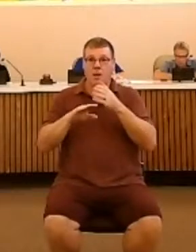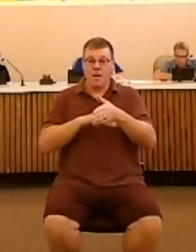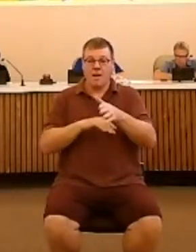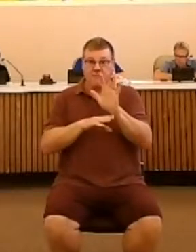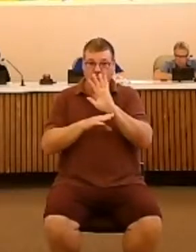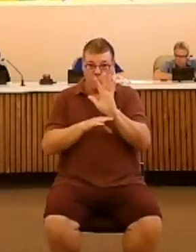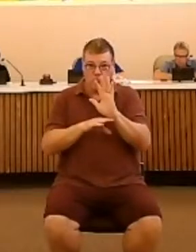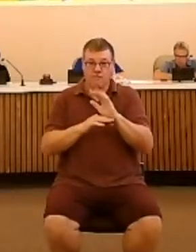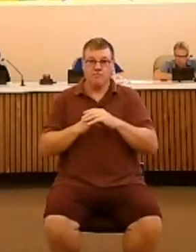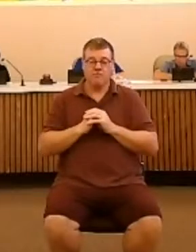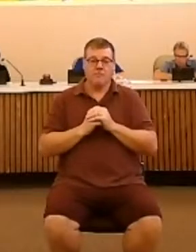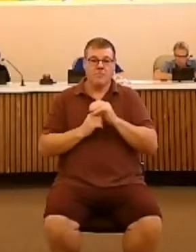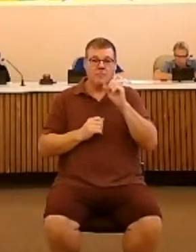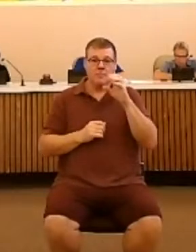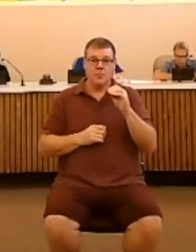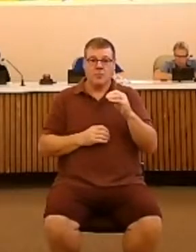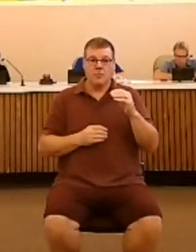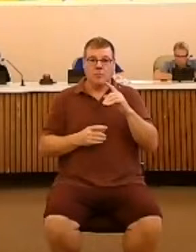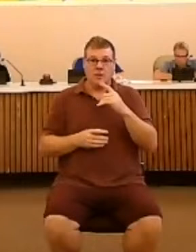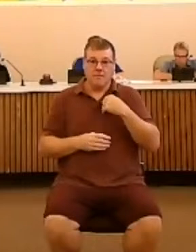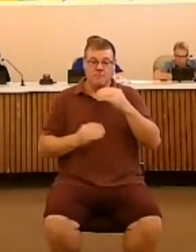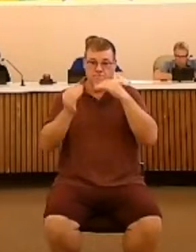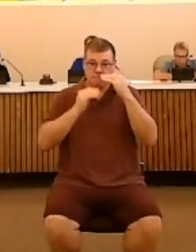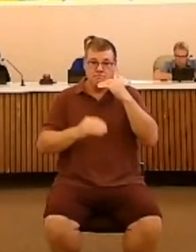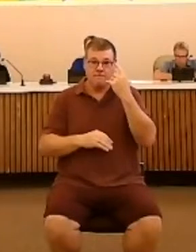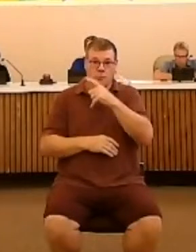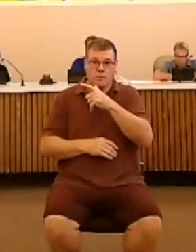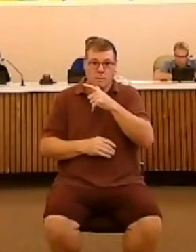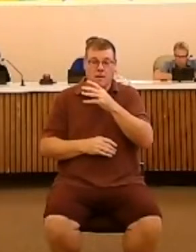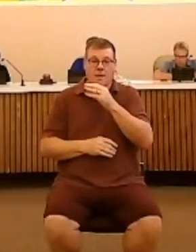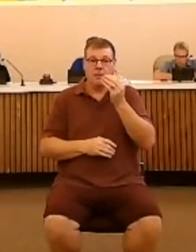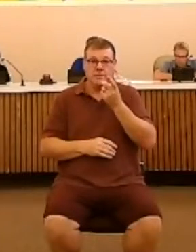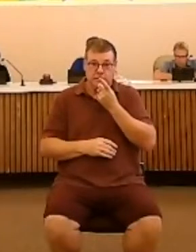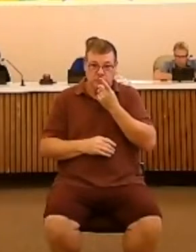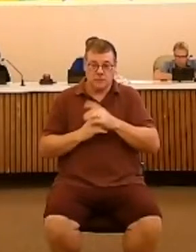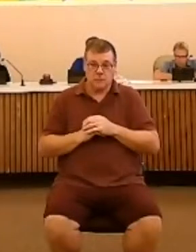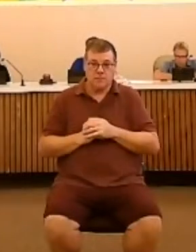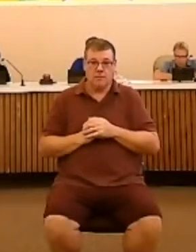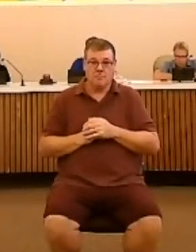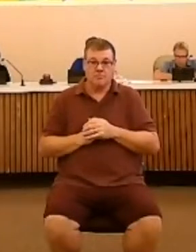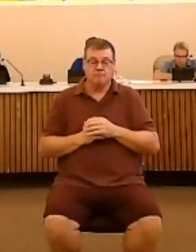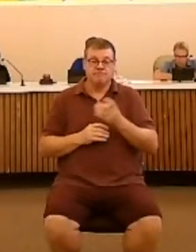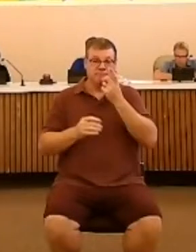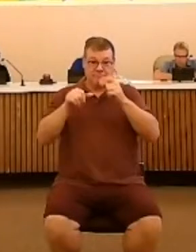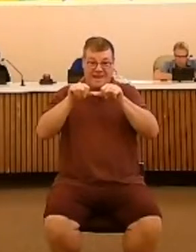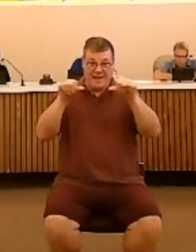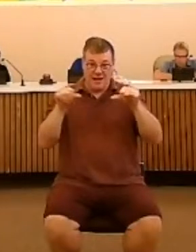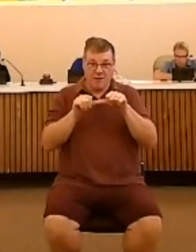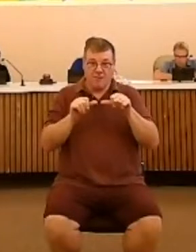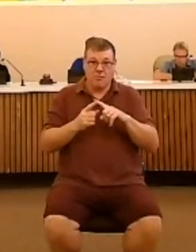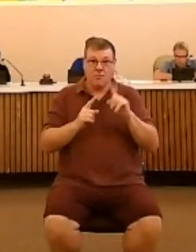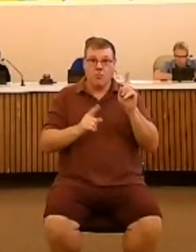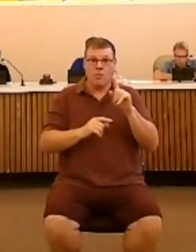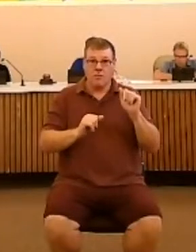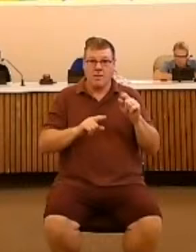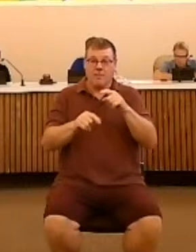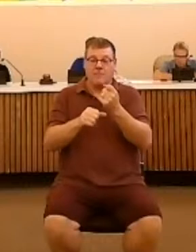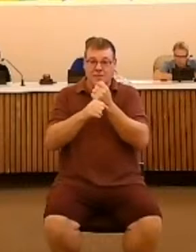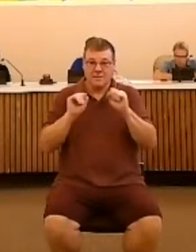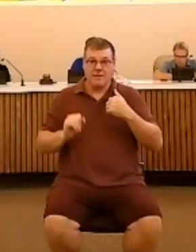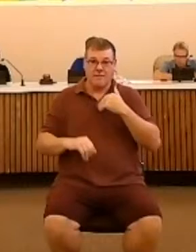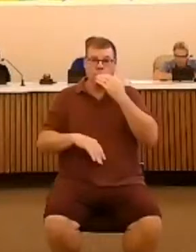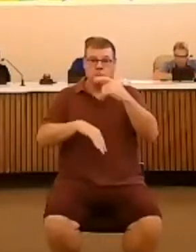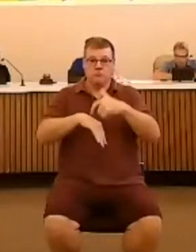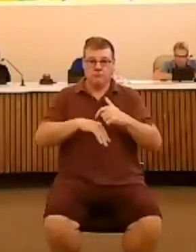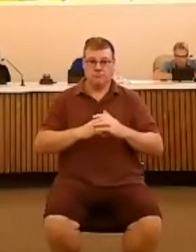movies to be able to have food for lunch, dinner, dining area where they can come and be safe and have a good